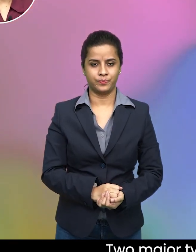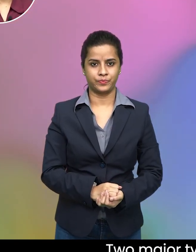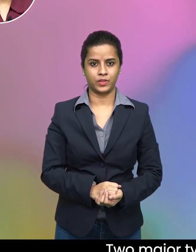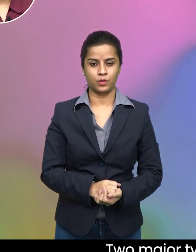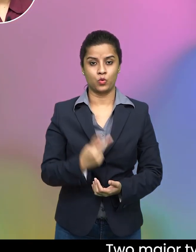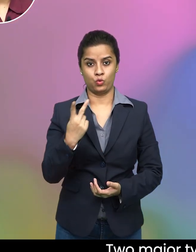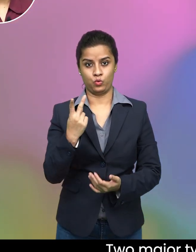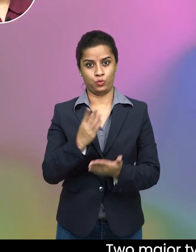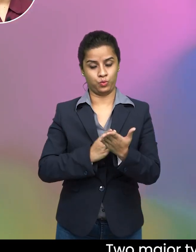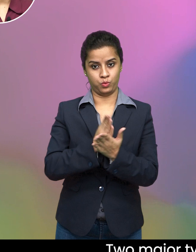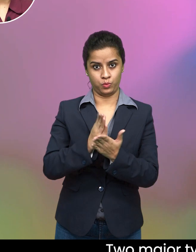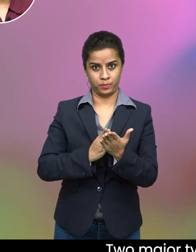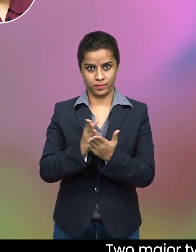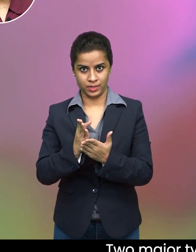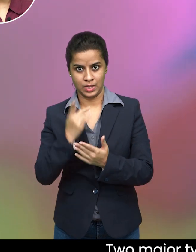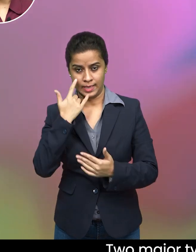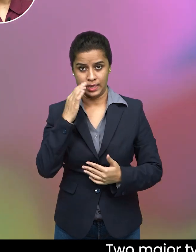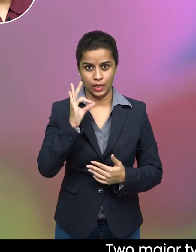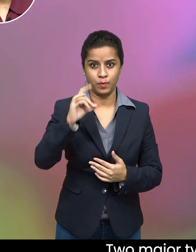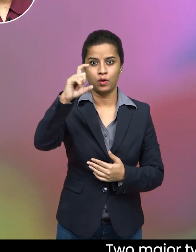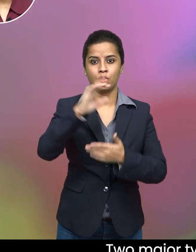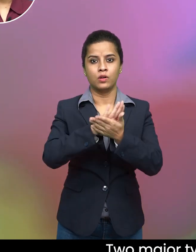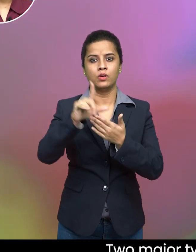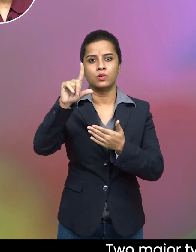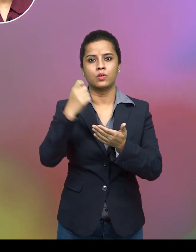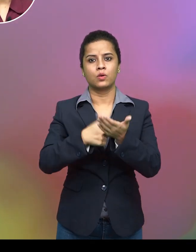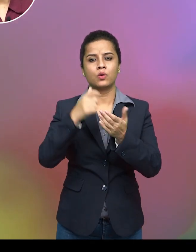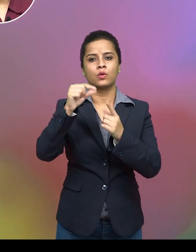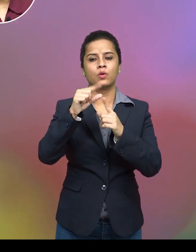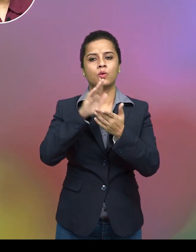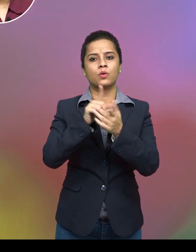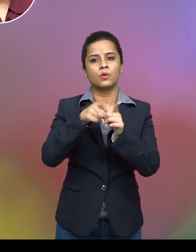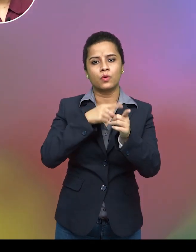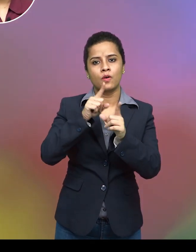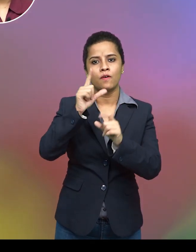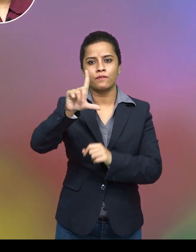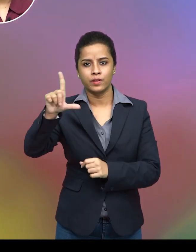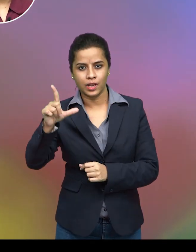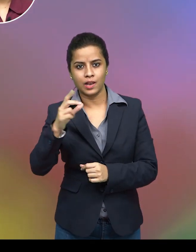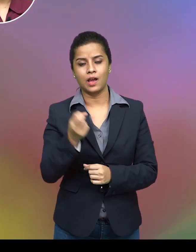Two major types of chlorophylls are chlorophyll